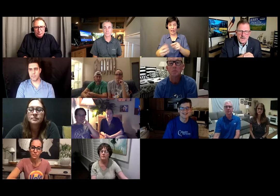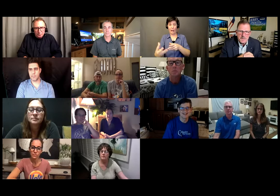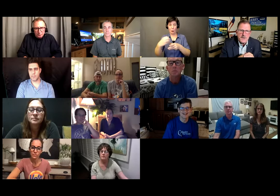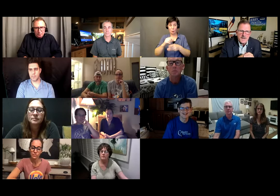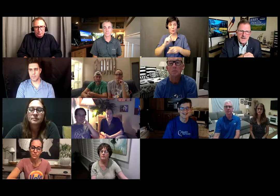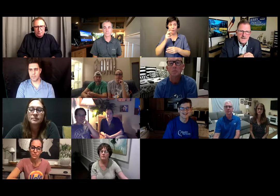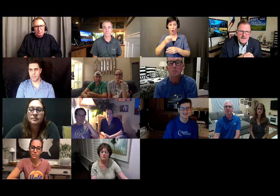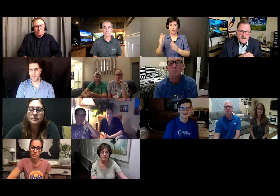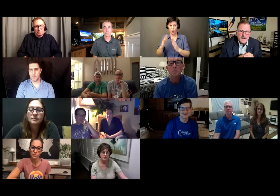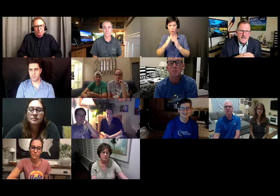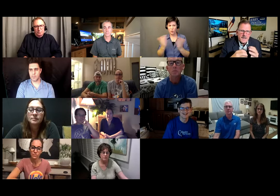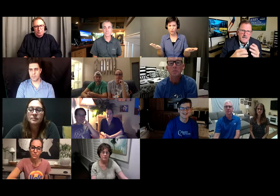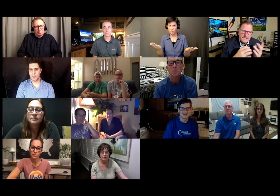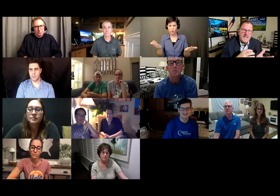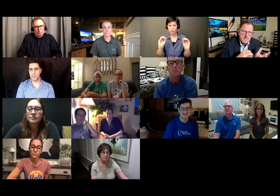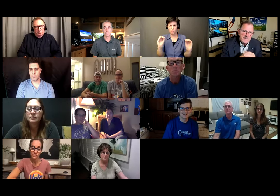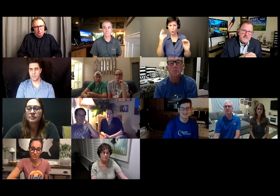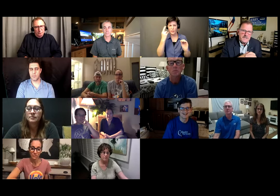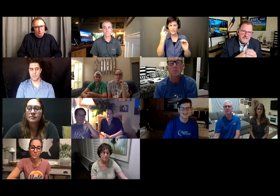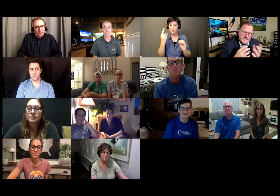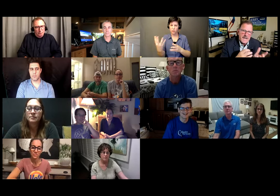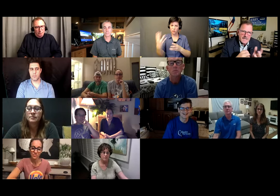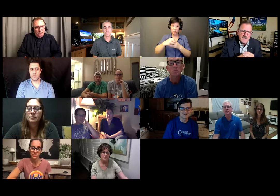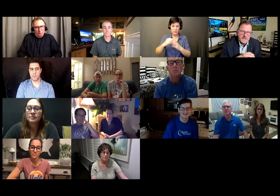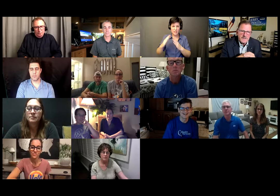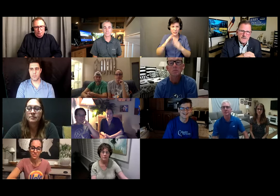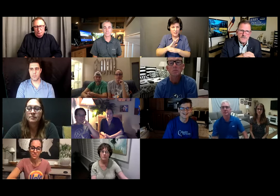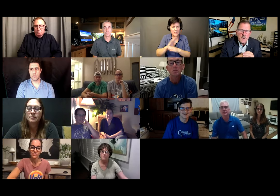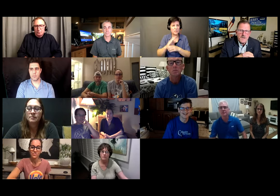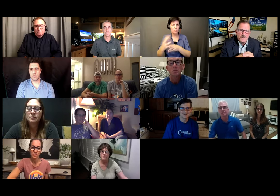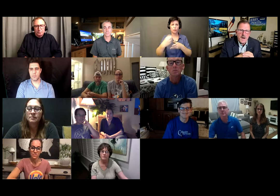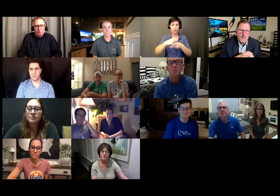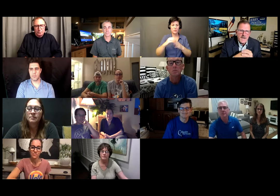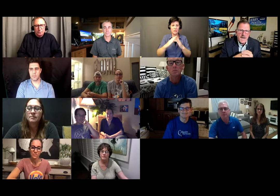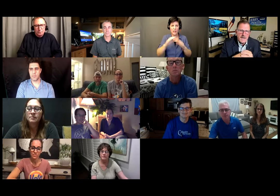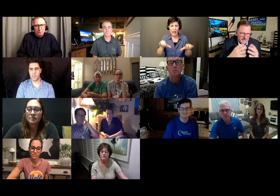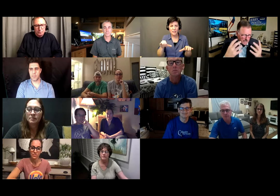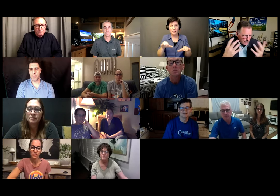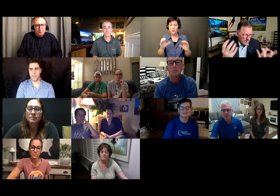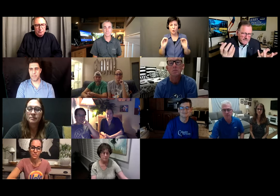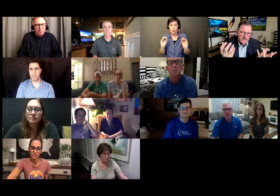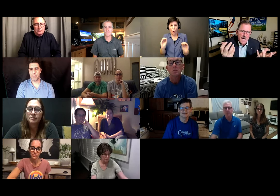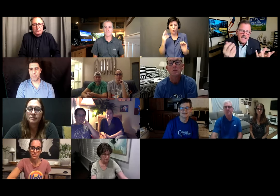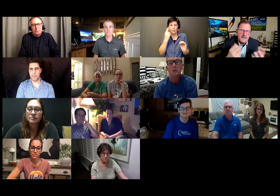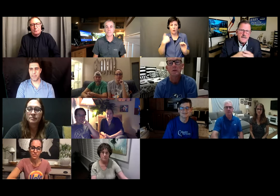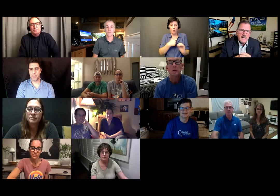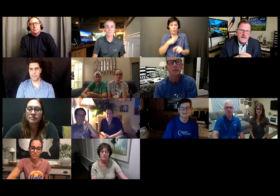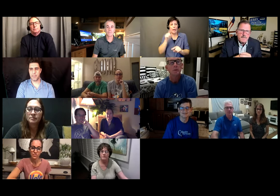hearing community in city business and city activities. There's no reason why we can't address